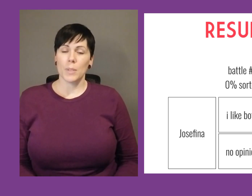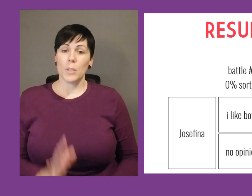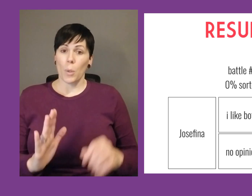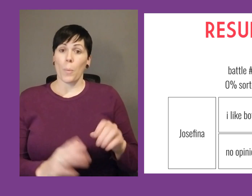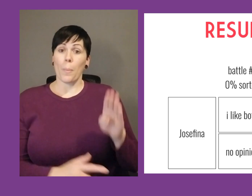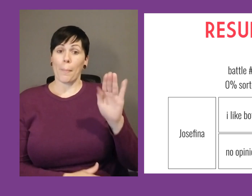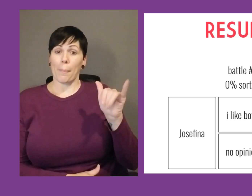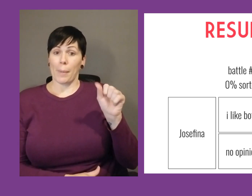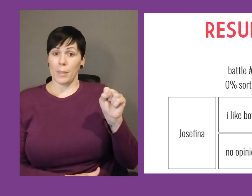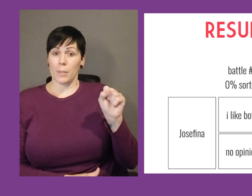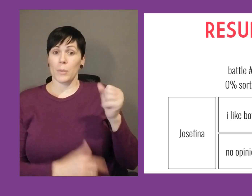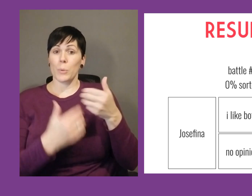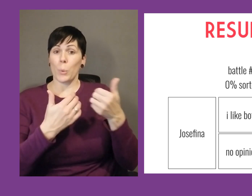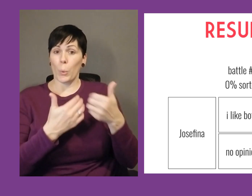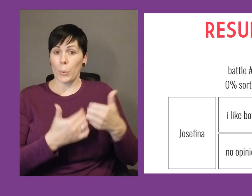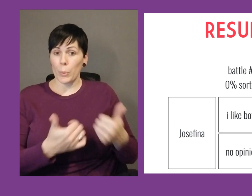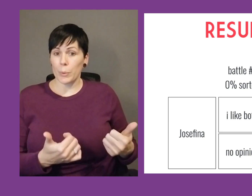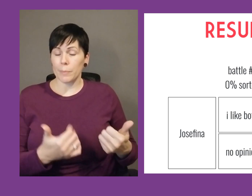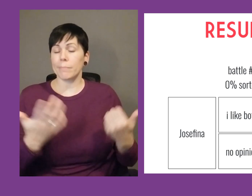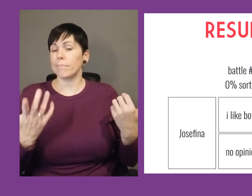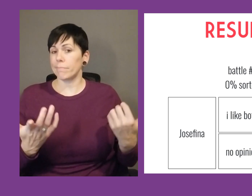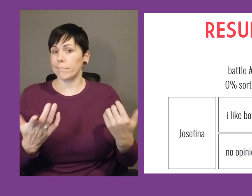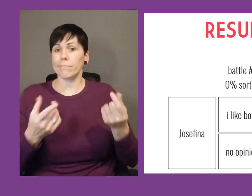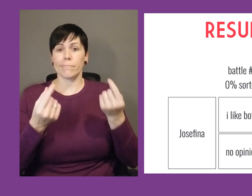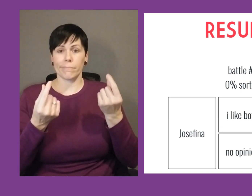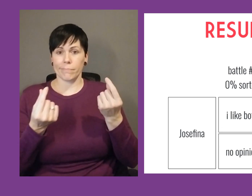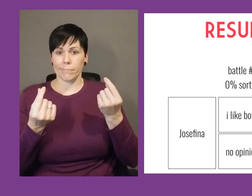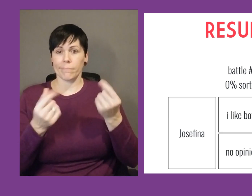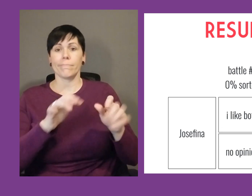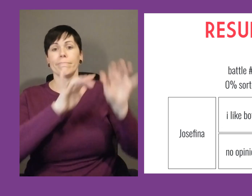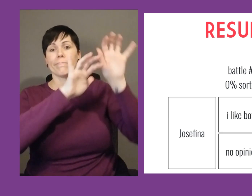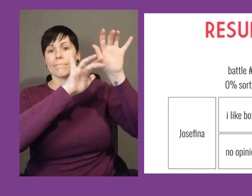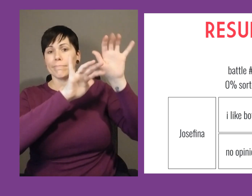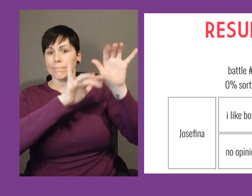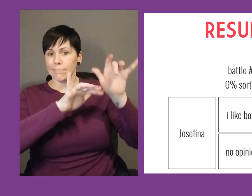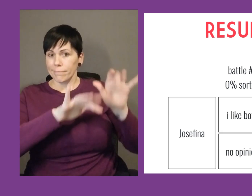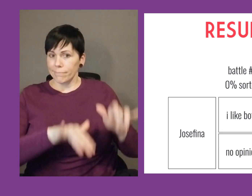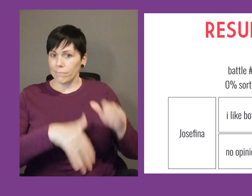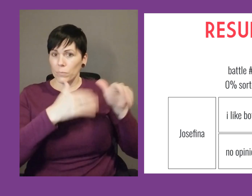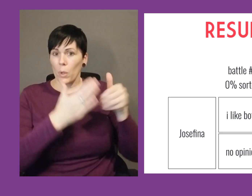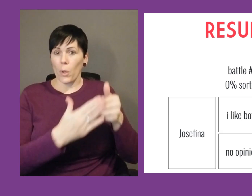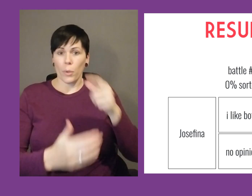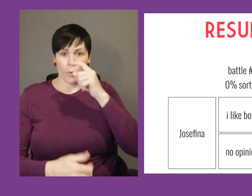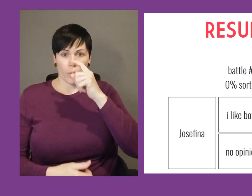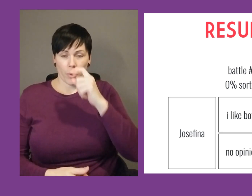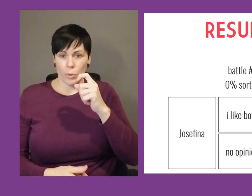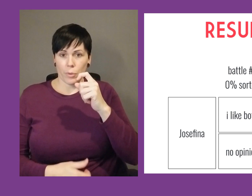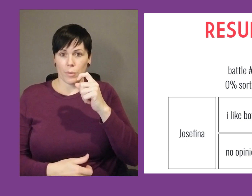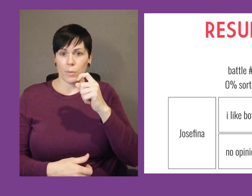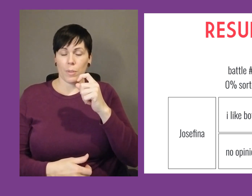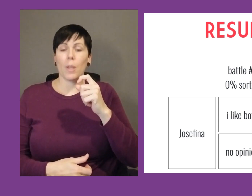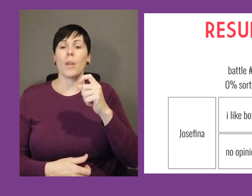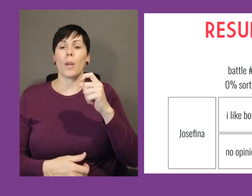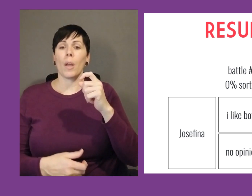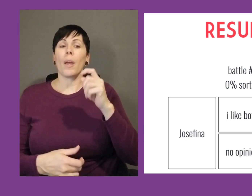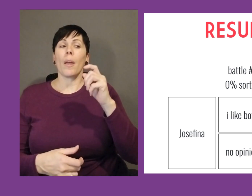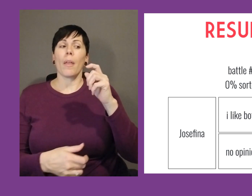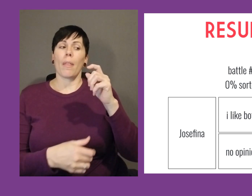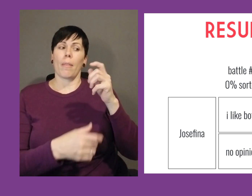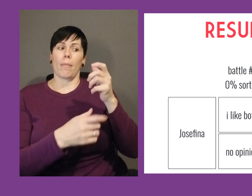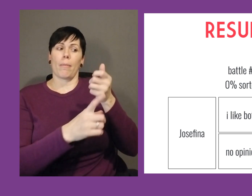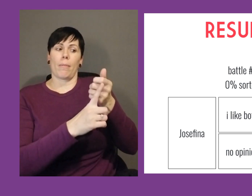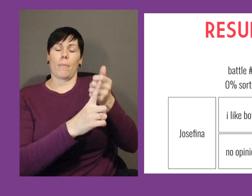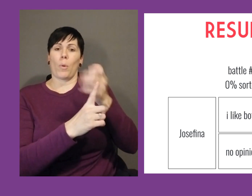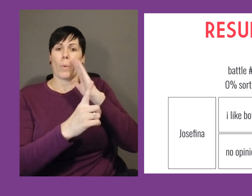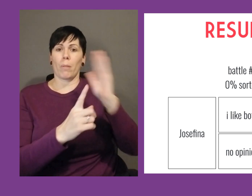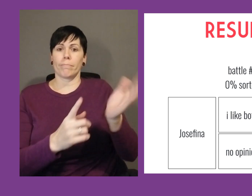All right, so with a bias sorter, you enter all of the things that you're trying to rank, and it will show you just 2 of them at a